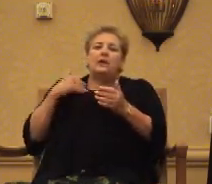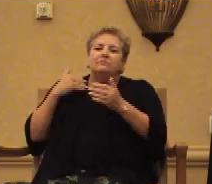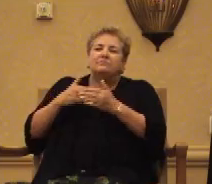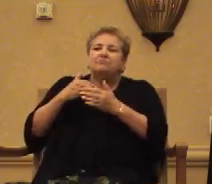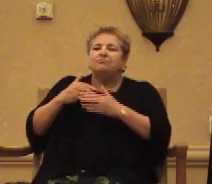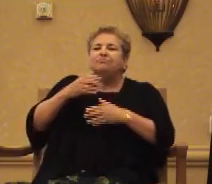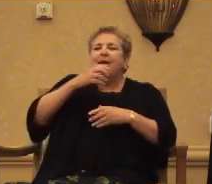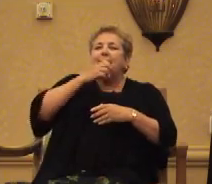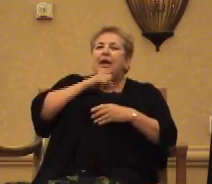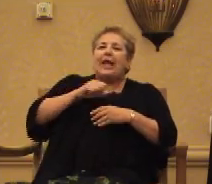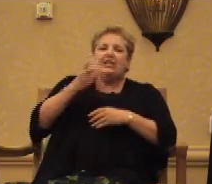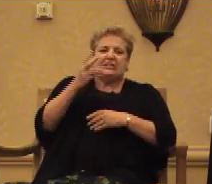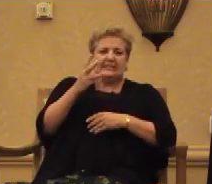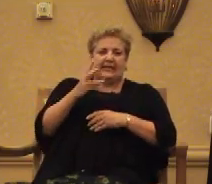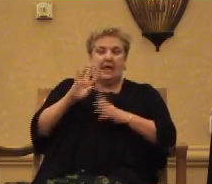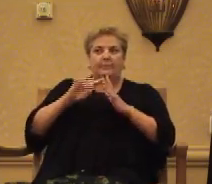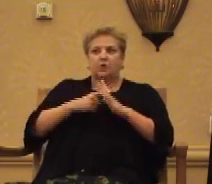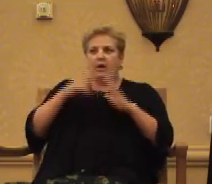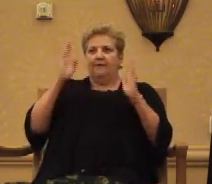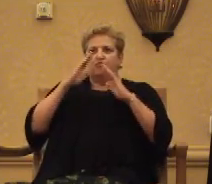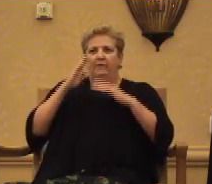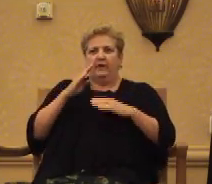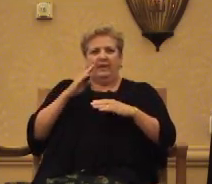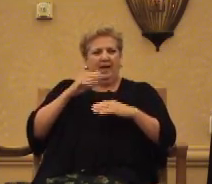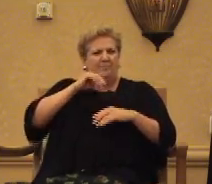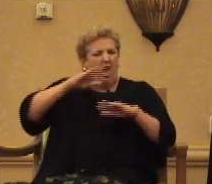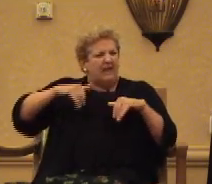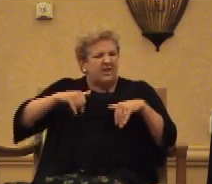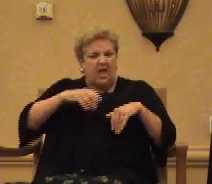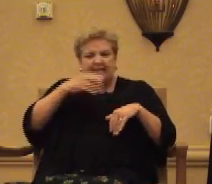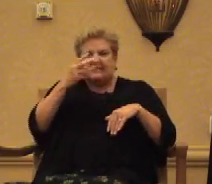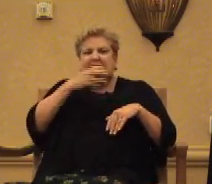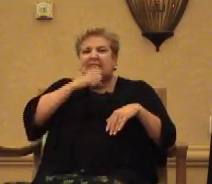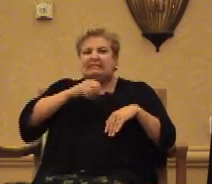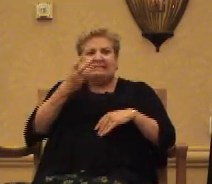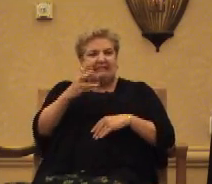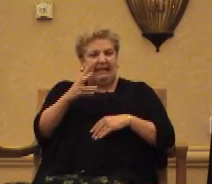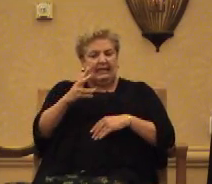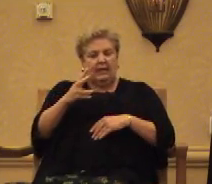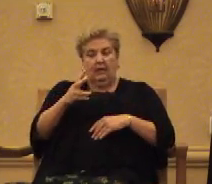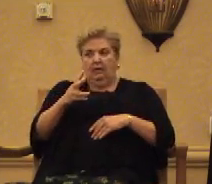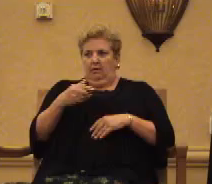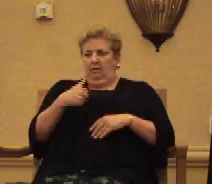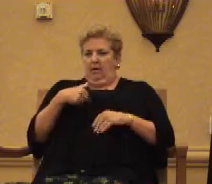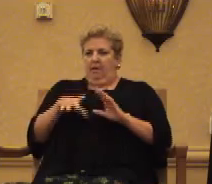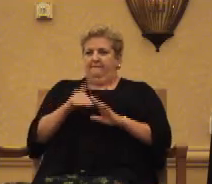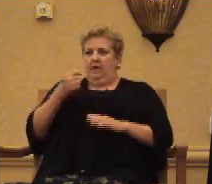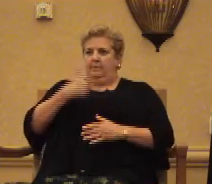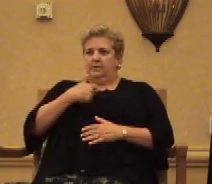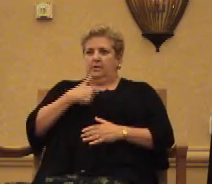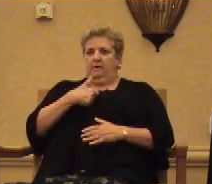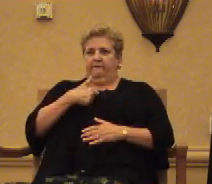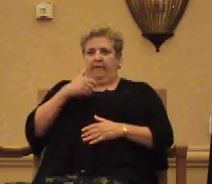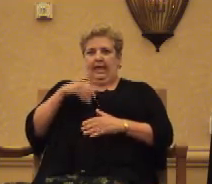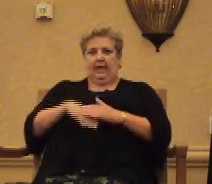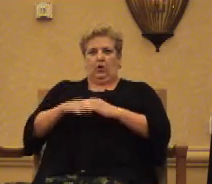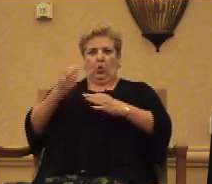lot of trouble. And I'm not even quite 16 yet. And I find myself standing before a juvenile court judge for the